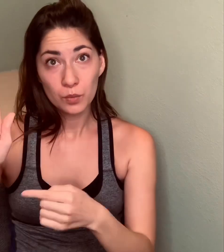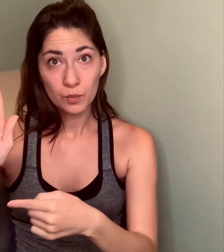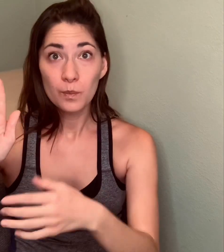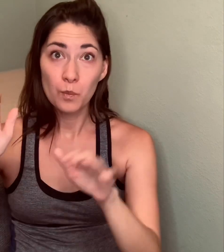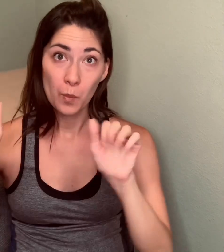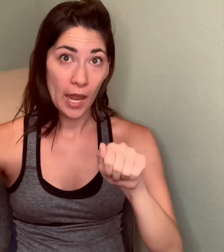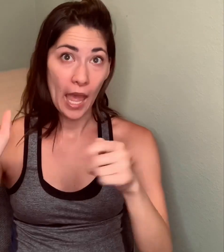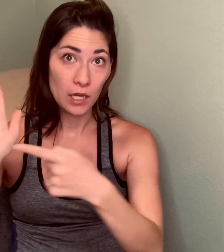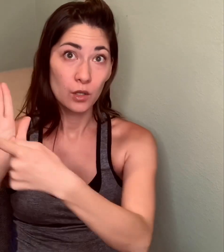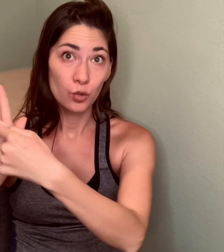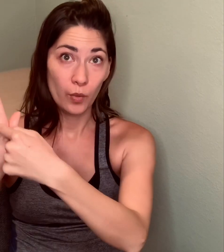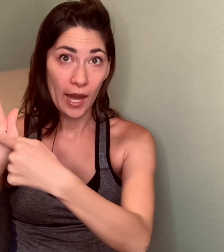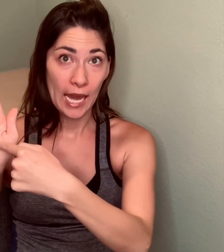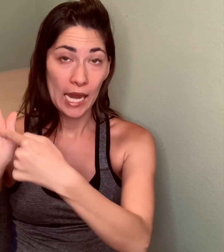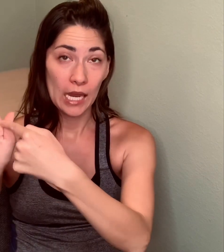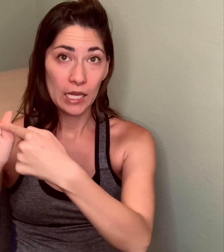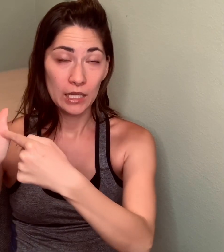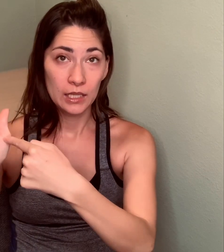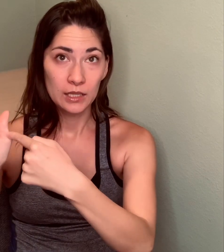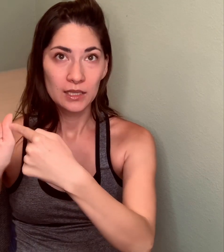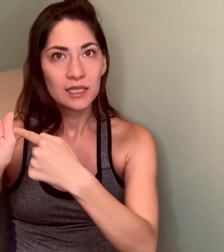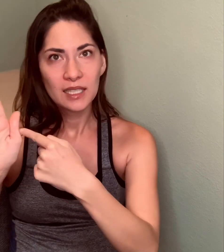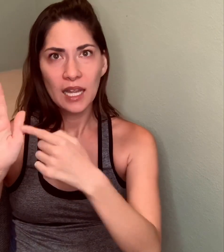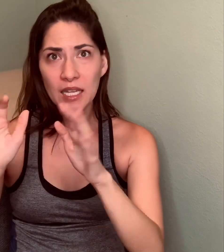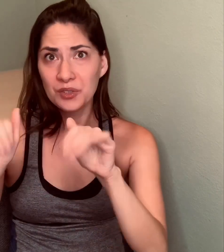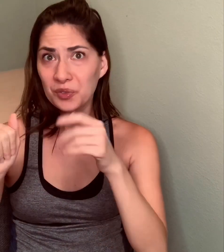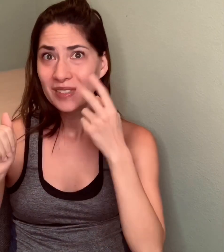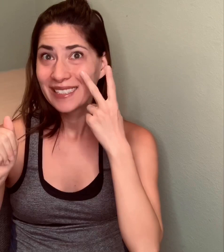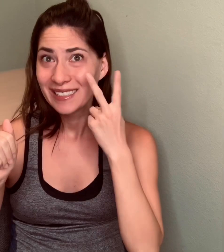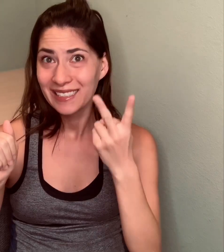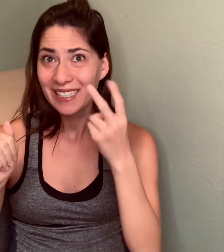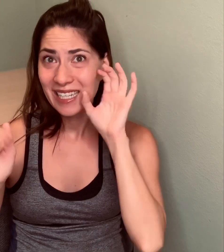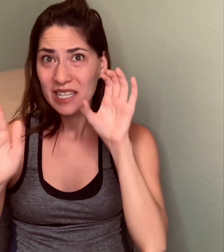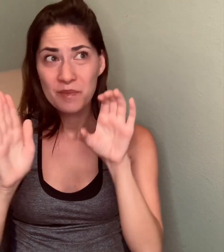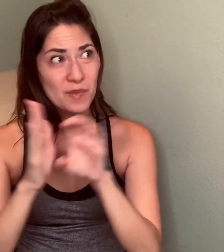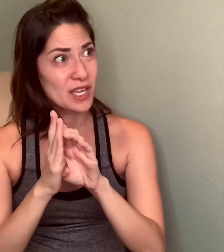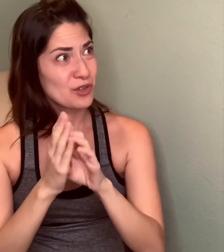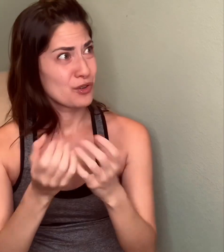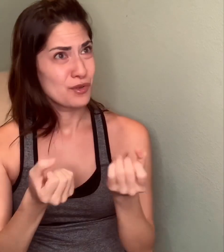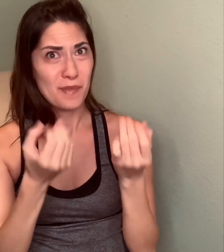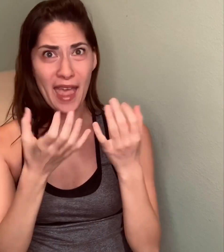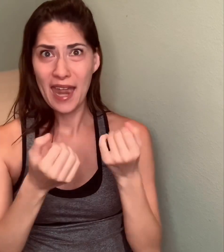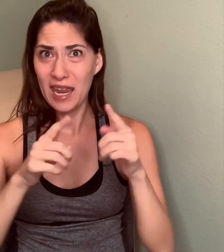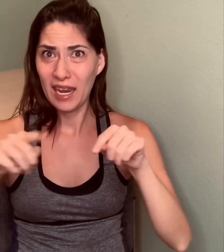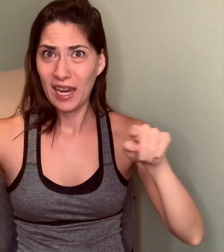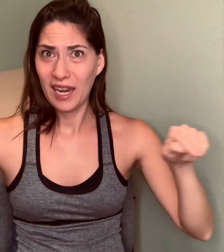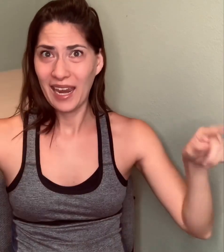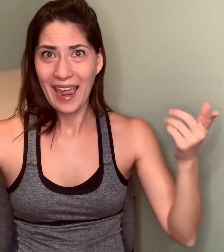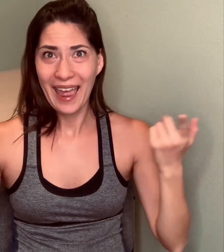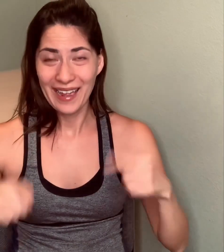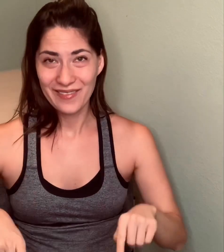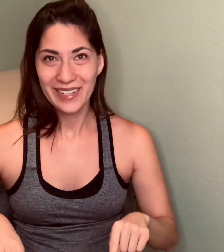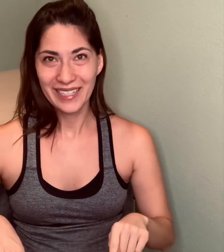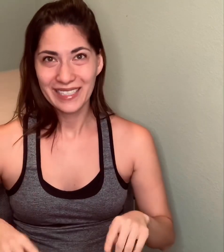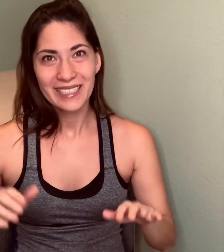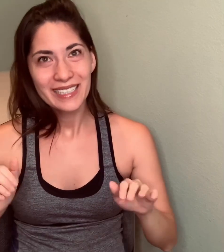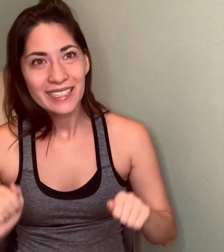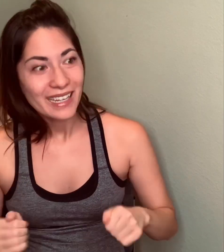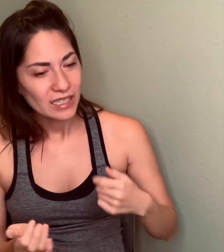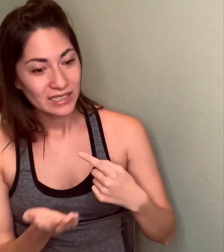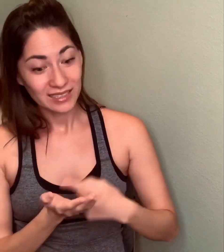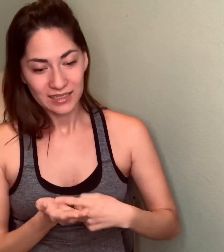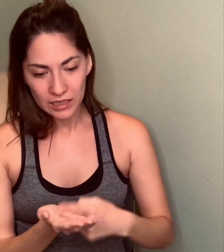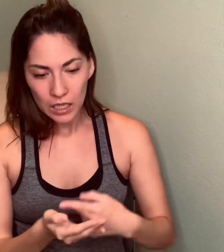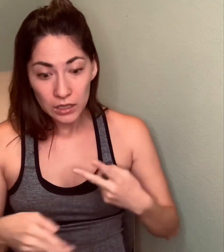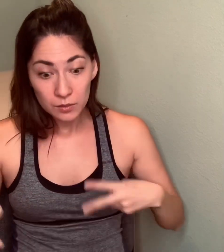of tracings you can do with the finger along with all this chaos going on. So we can talk about that, we can observe